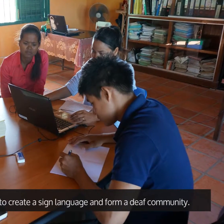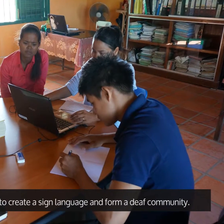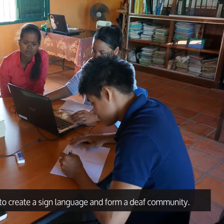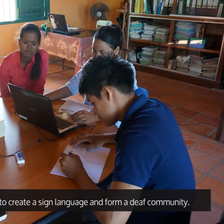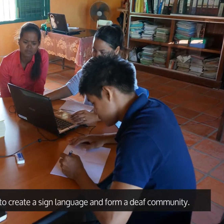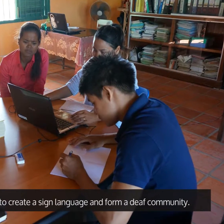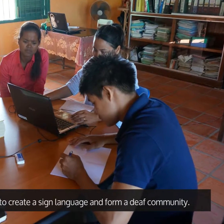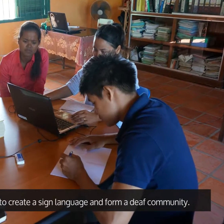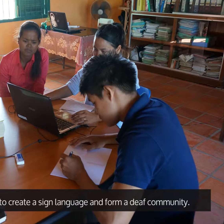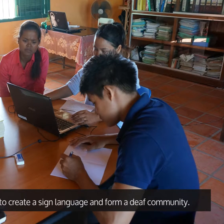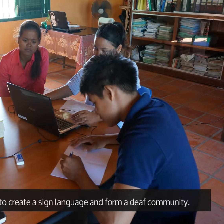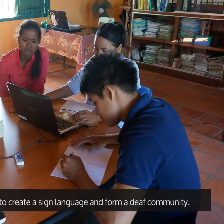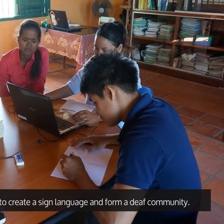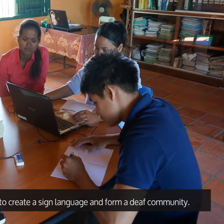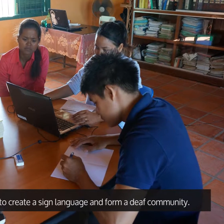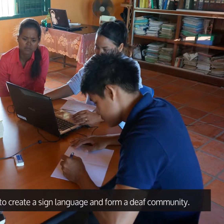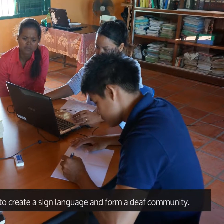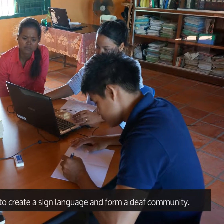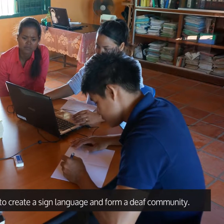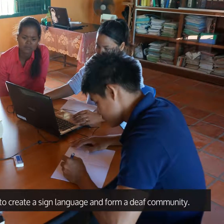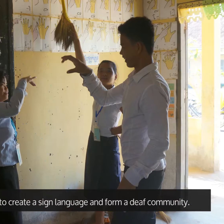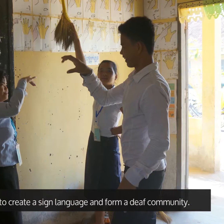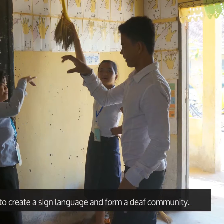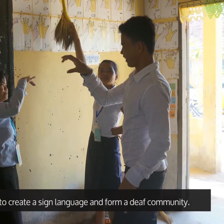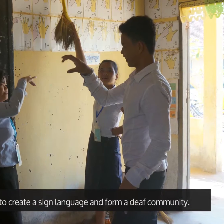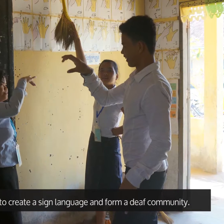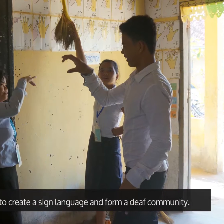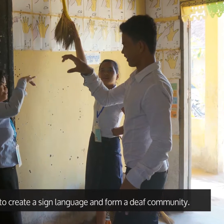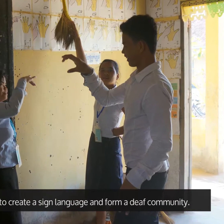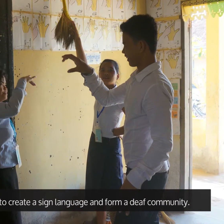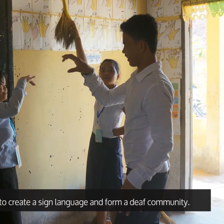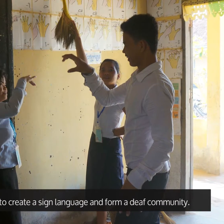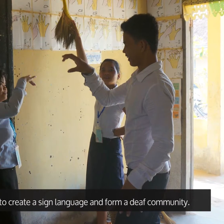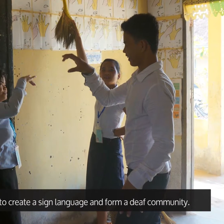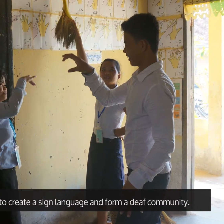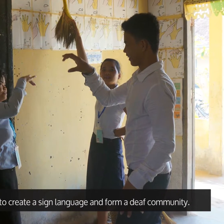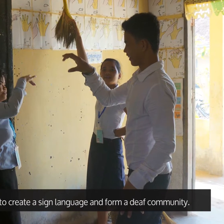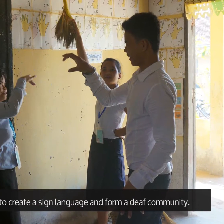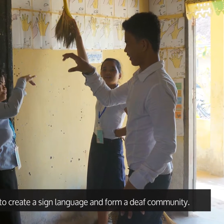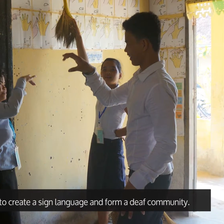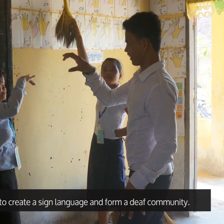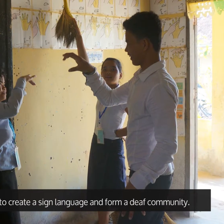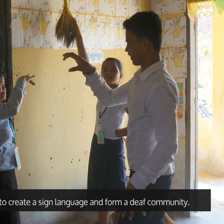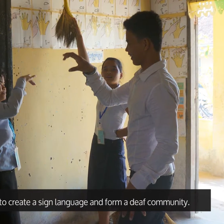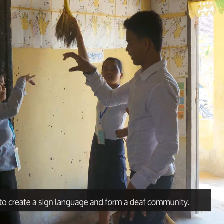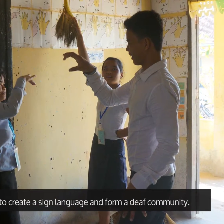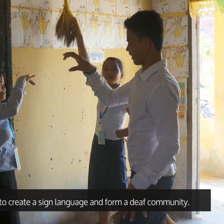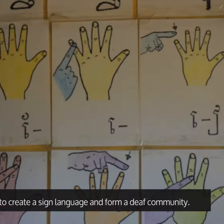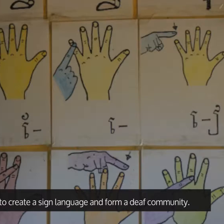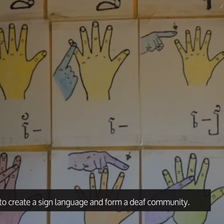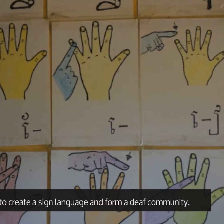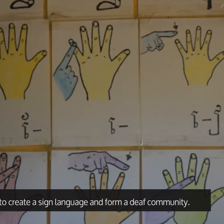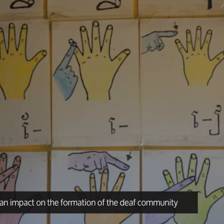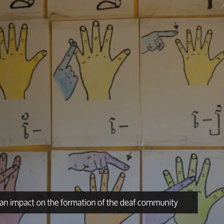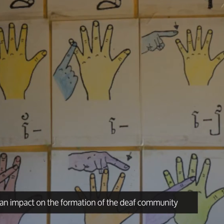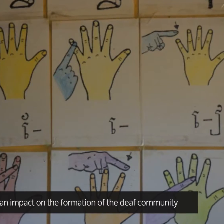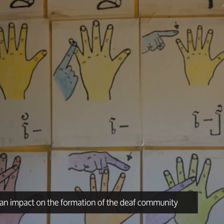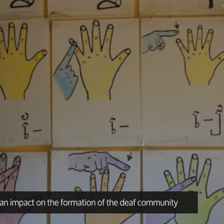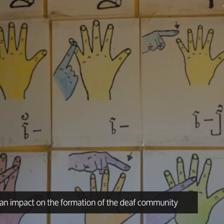So they very purposefully tried to create a sign language and form a deaf community. So I looked